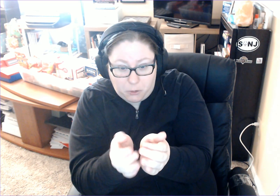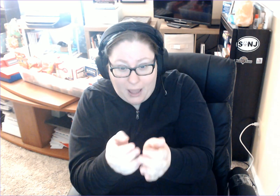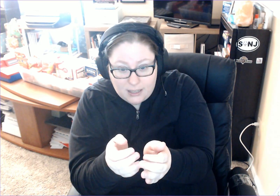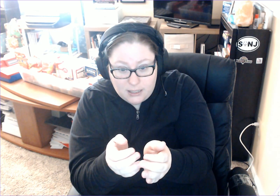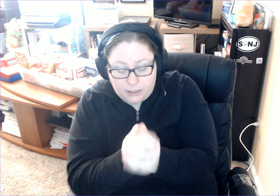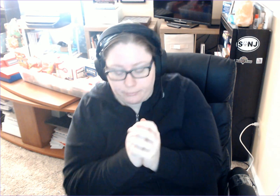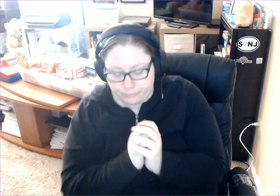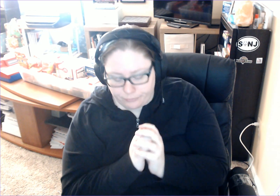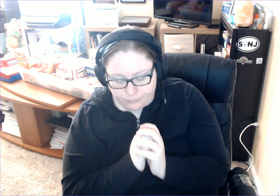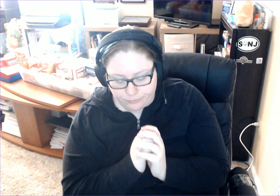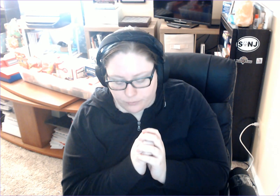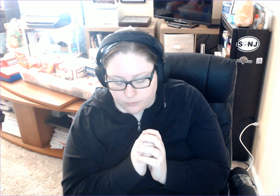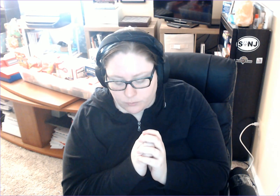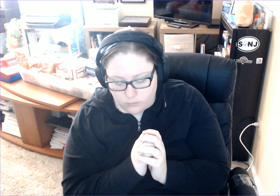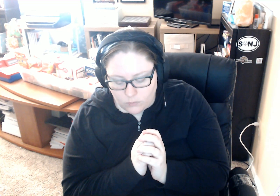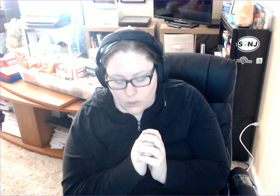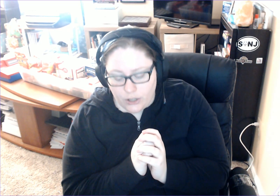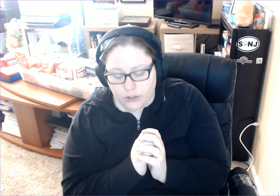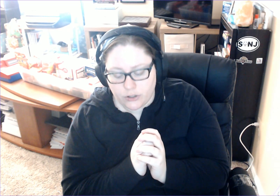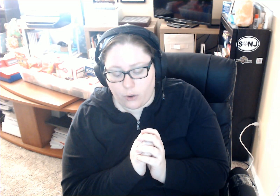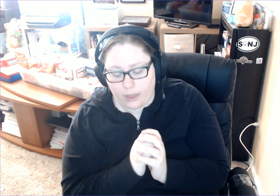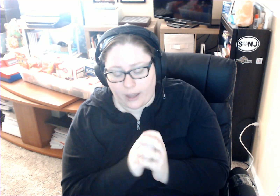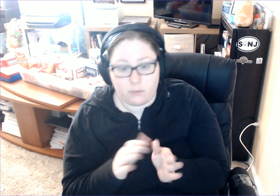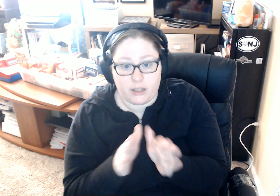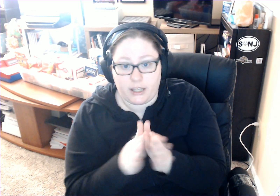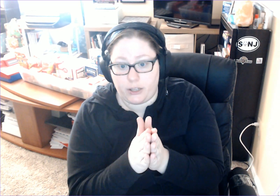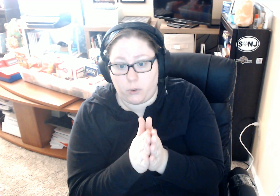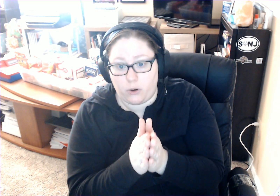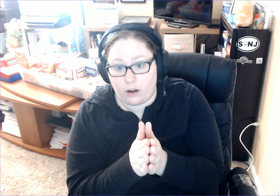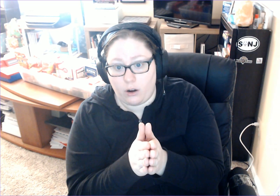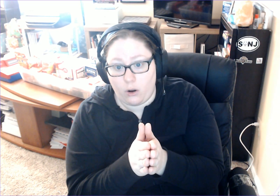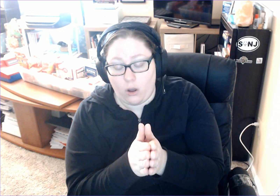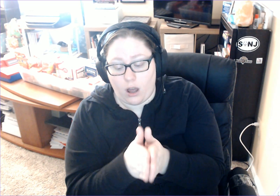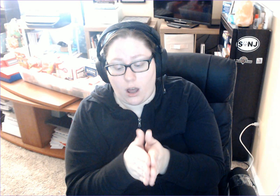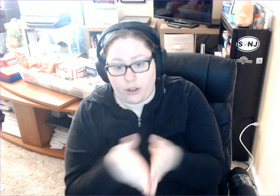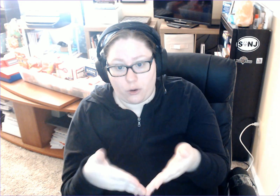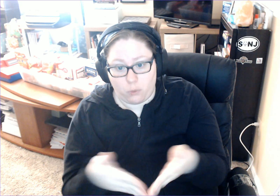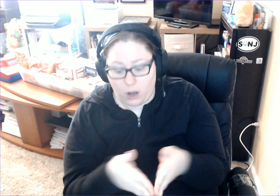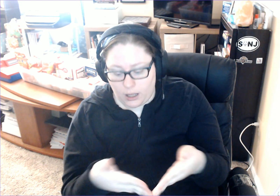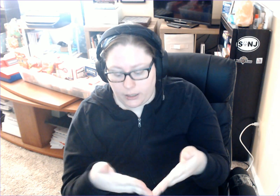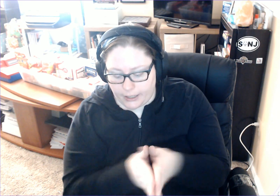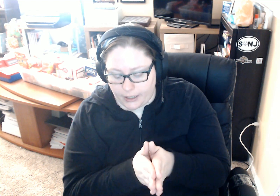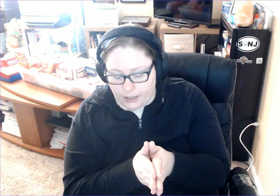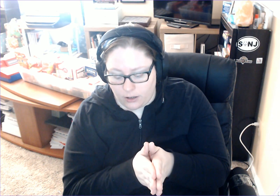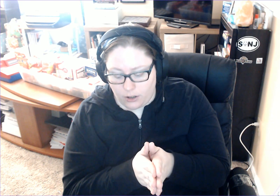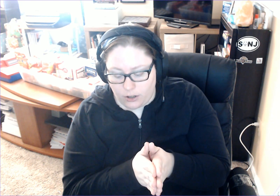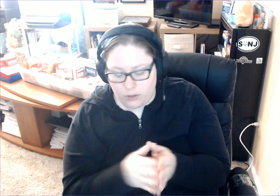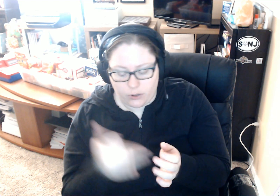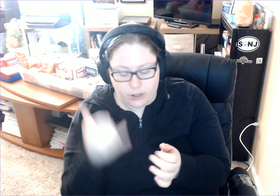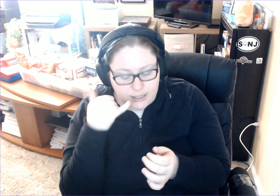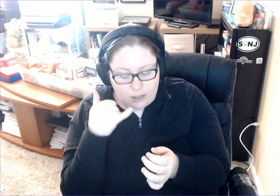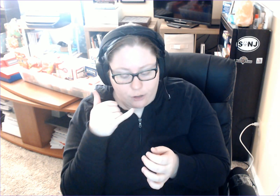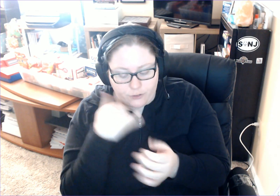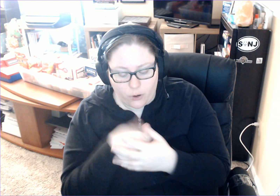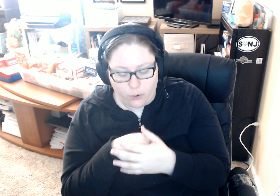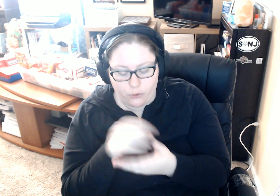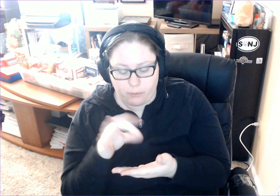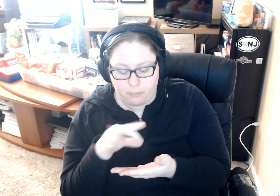basket. So that can be your wallet, your cell phone,